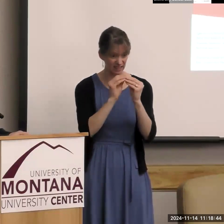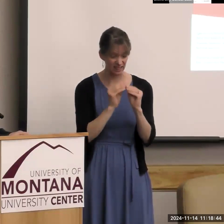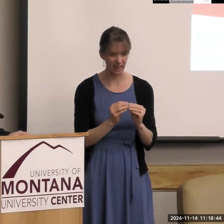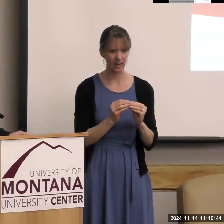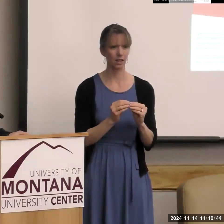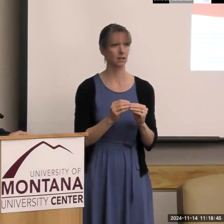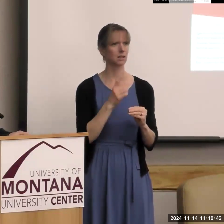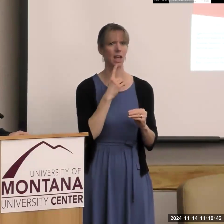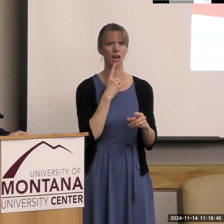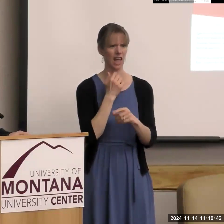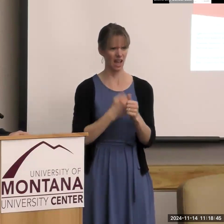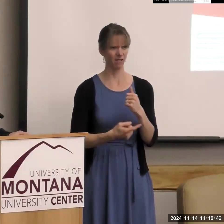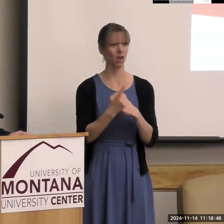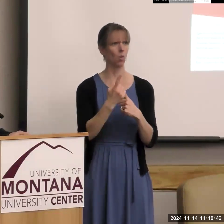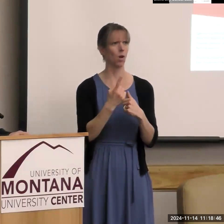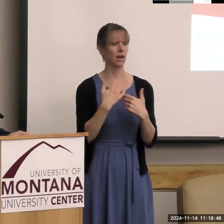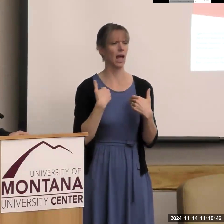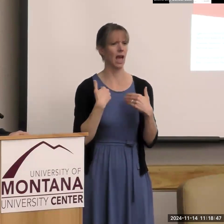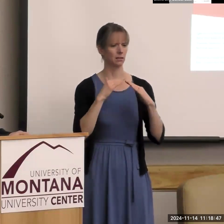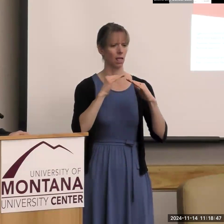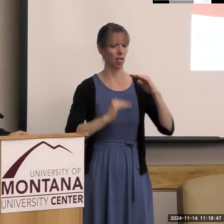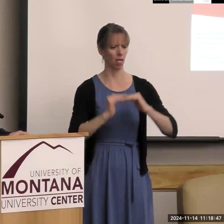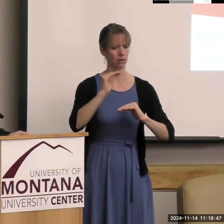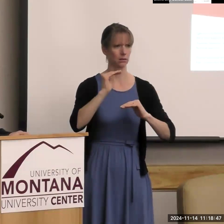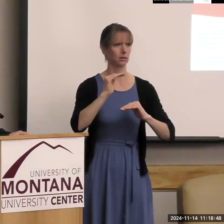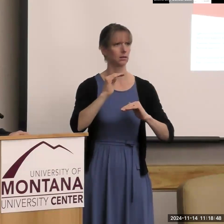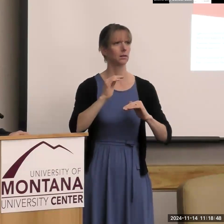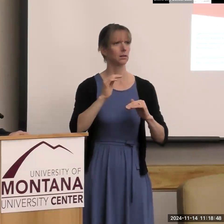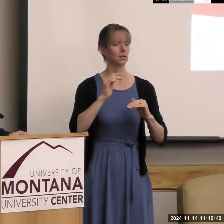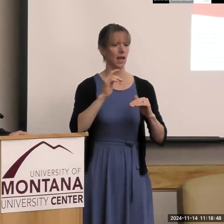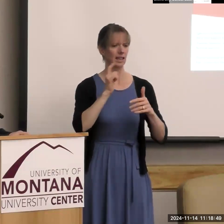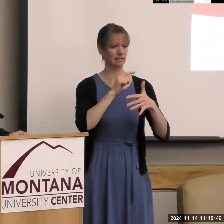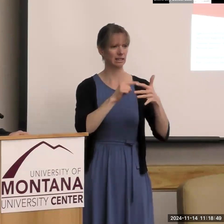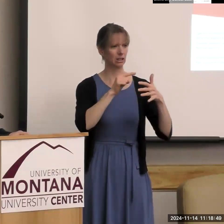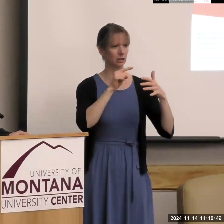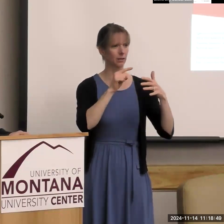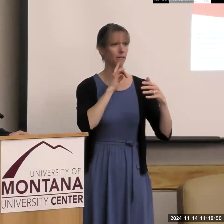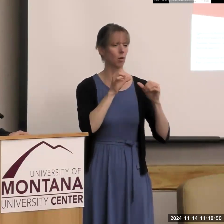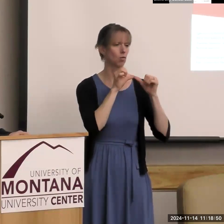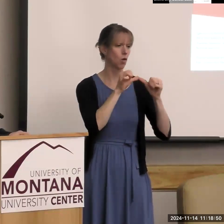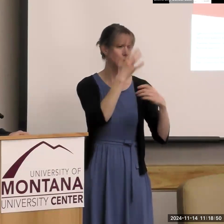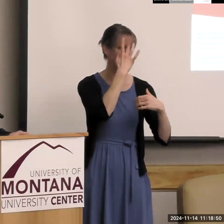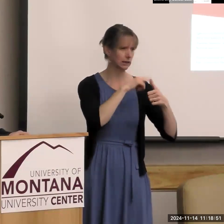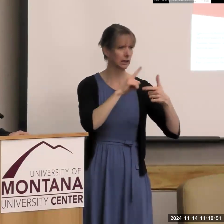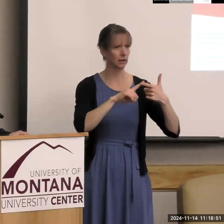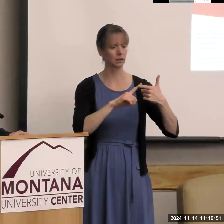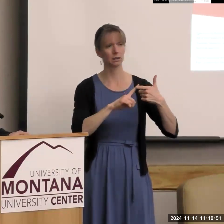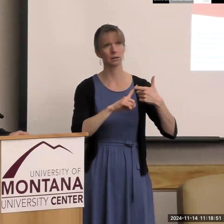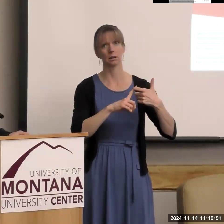is experiencing disparities in these areas around chronic disease, around